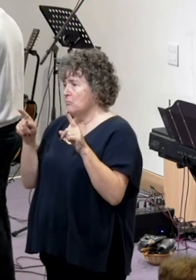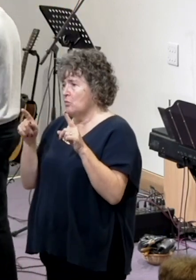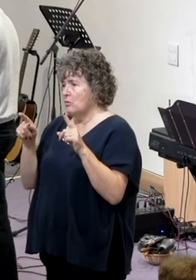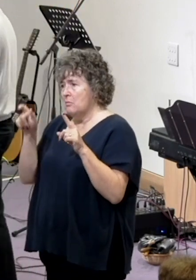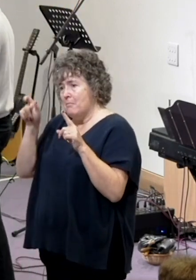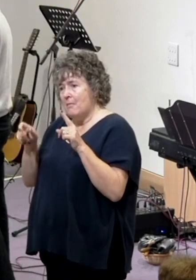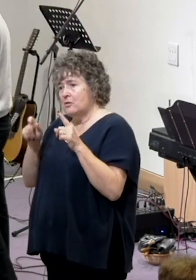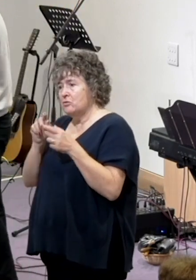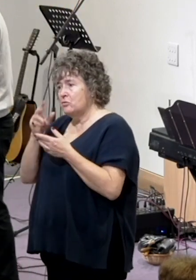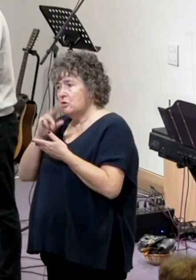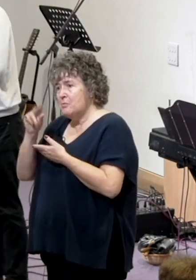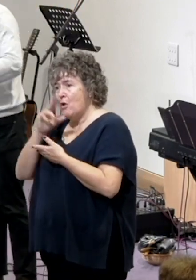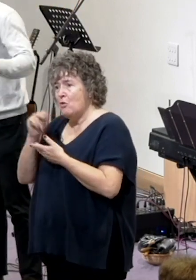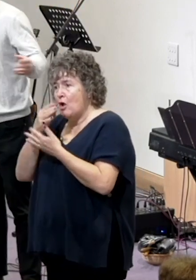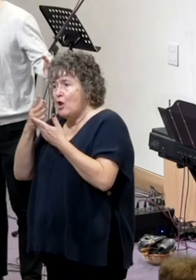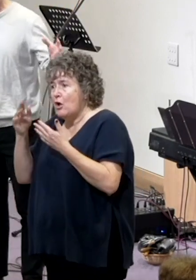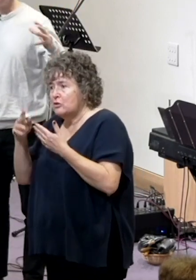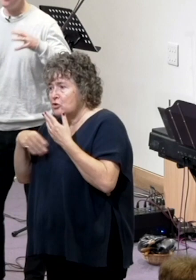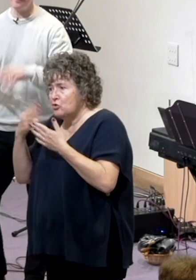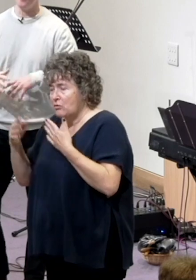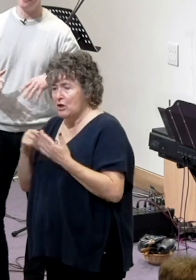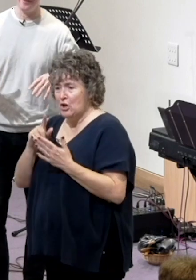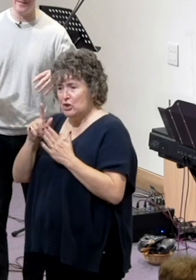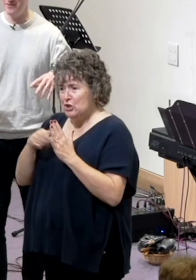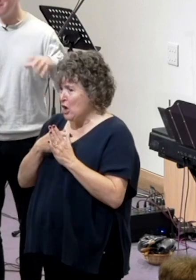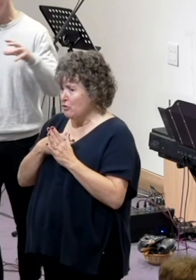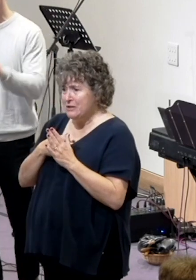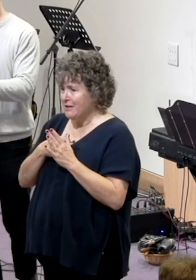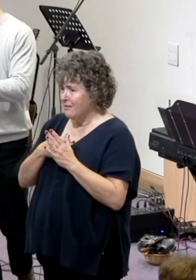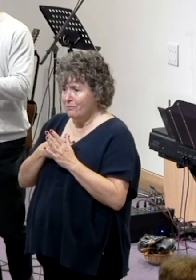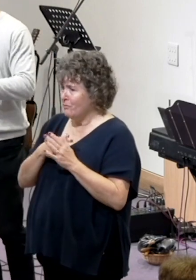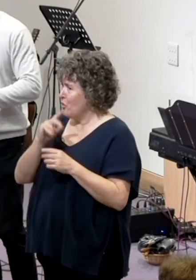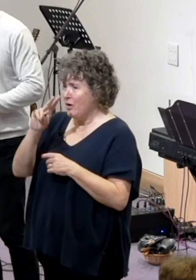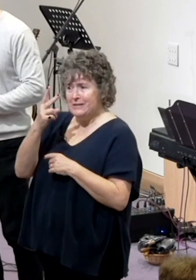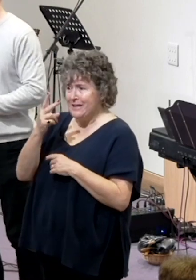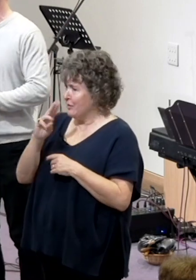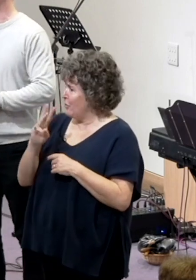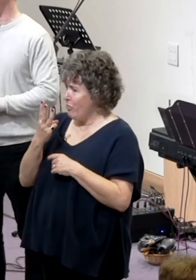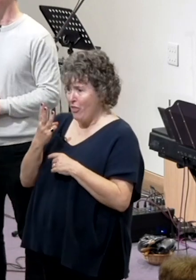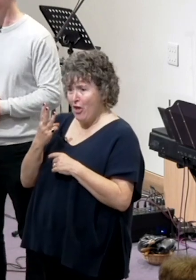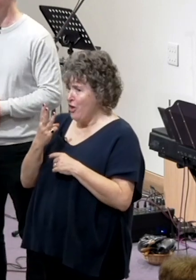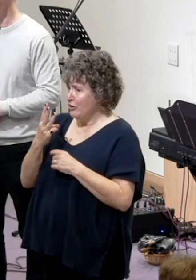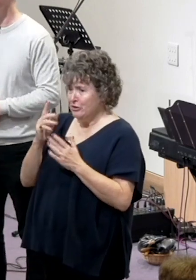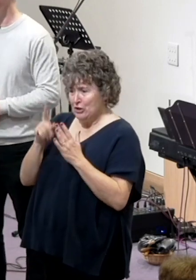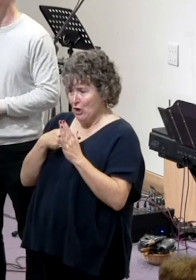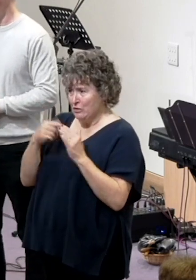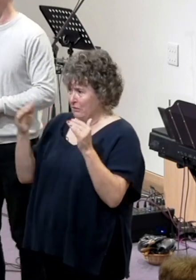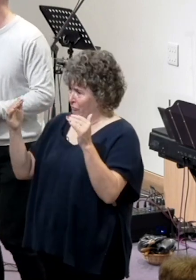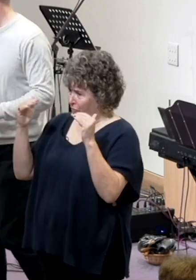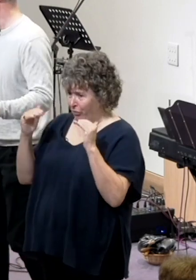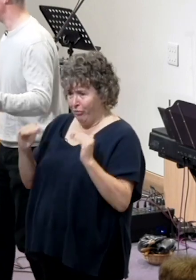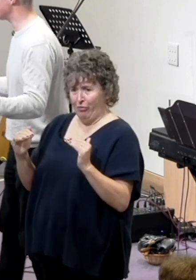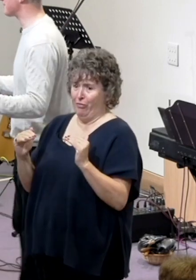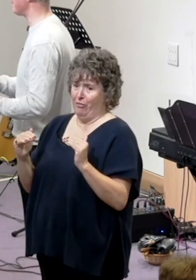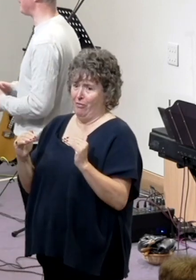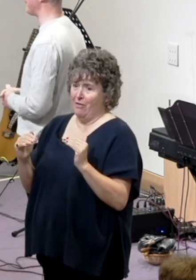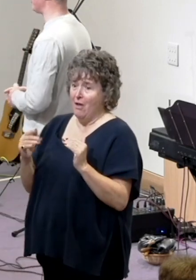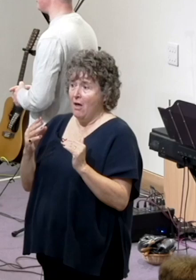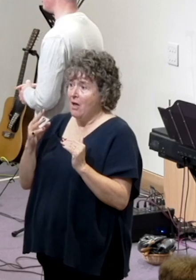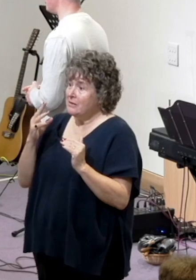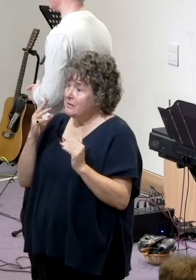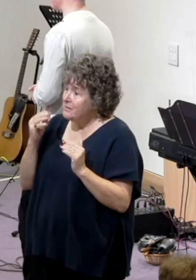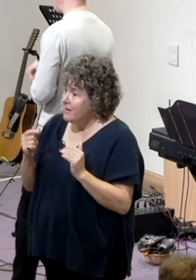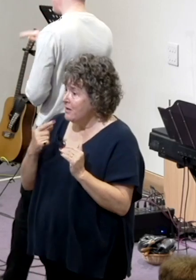the narrator. Poor old Joseph didn't even make it into the top three. And there were even some